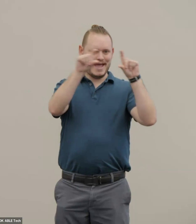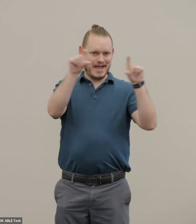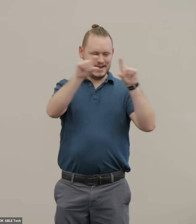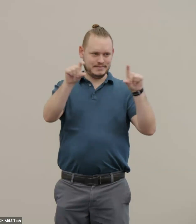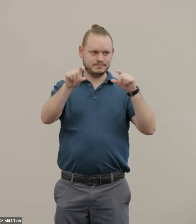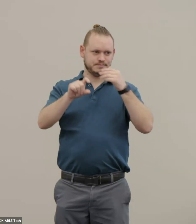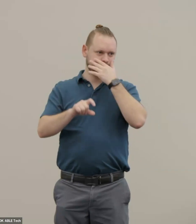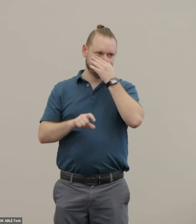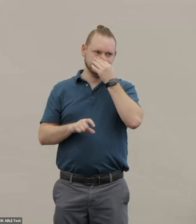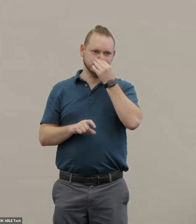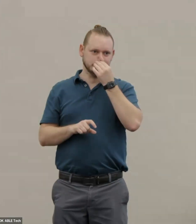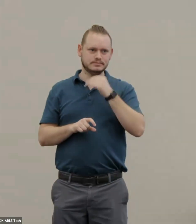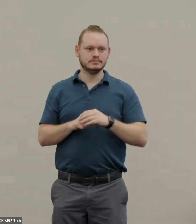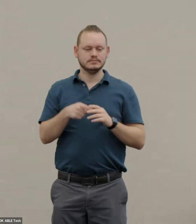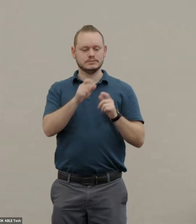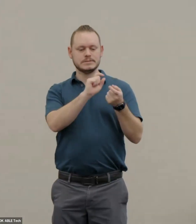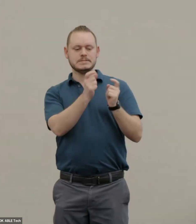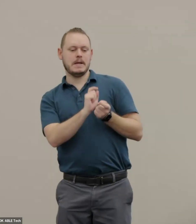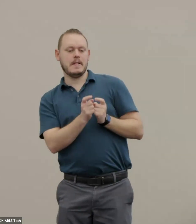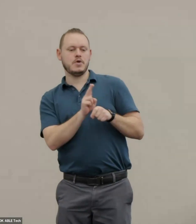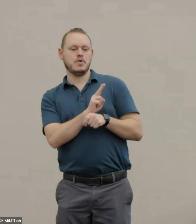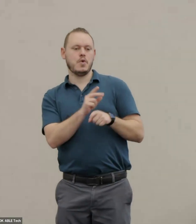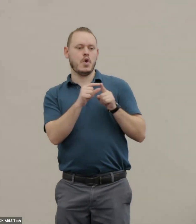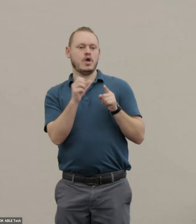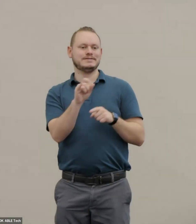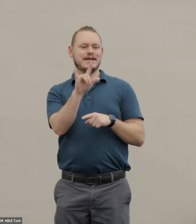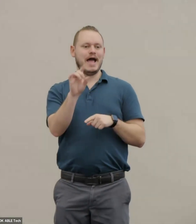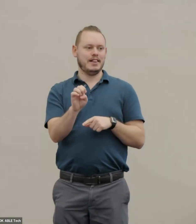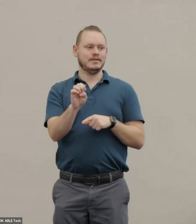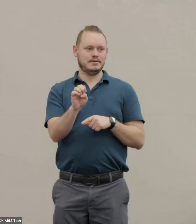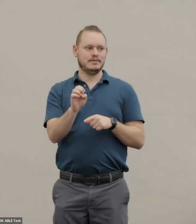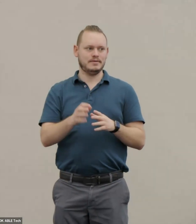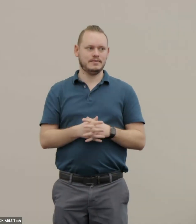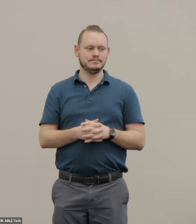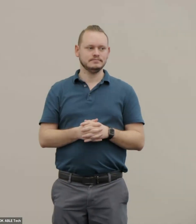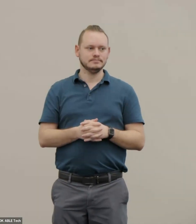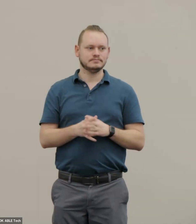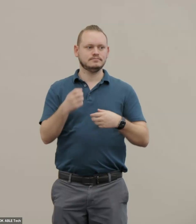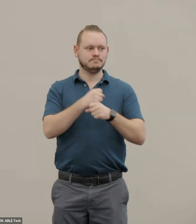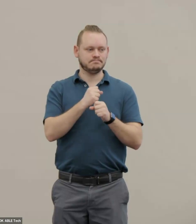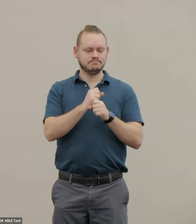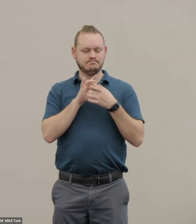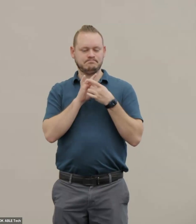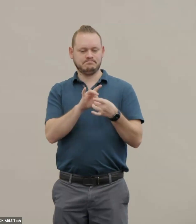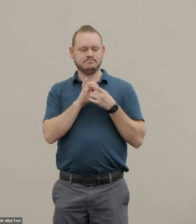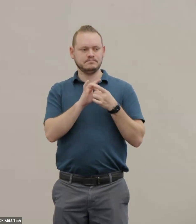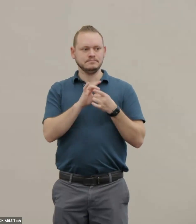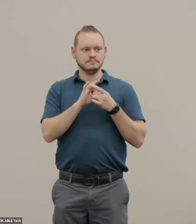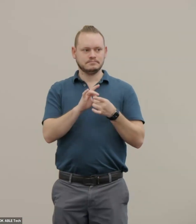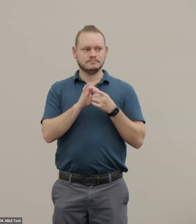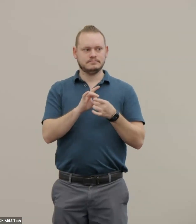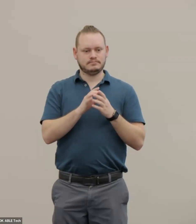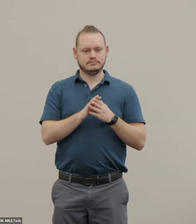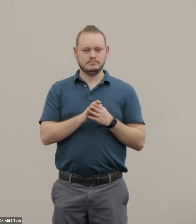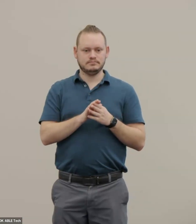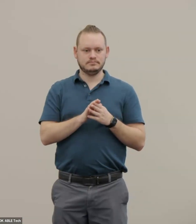you style it using a word style. And that creates the connection between the text